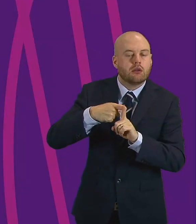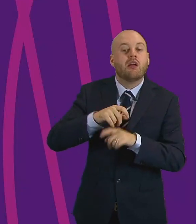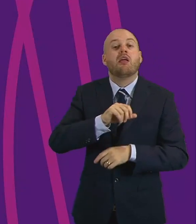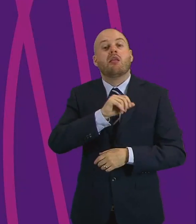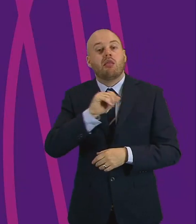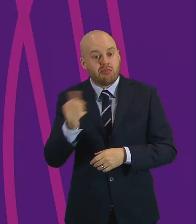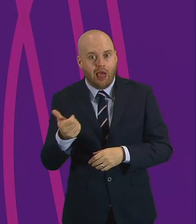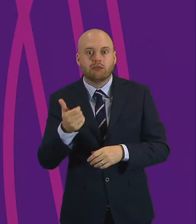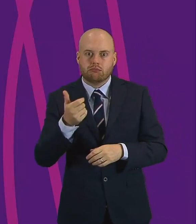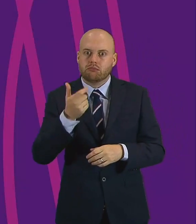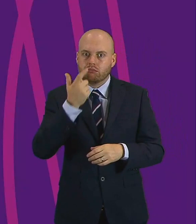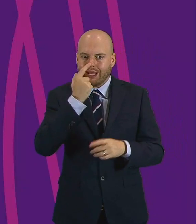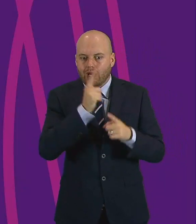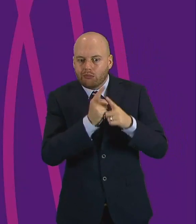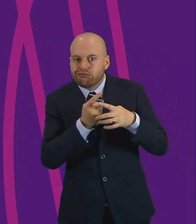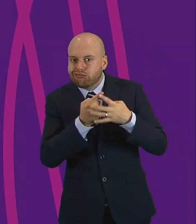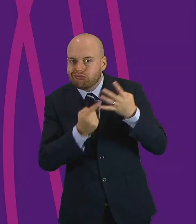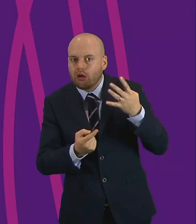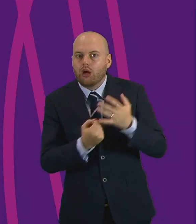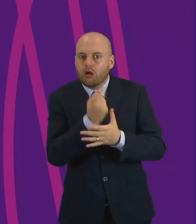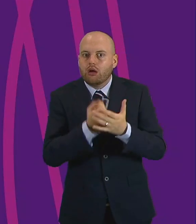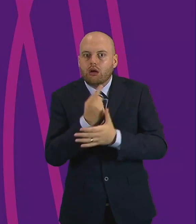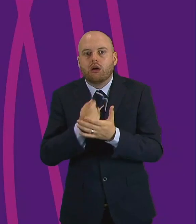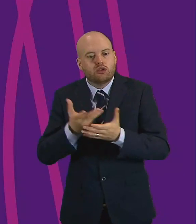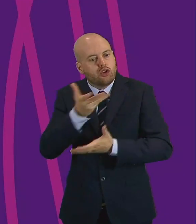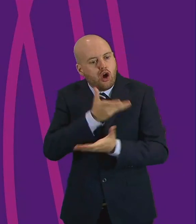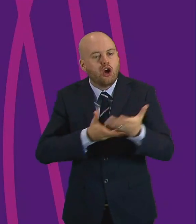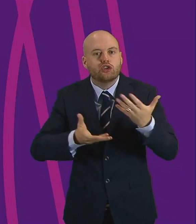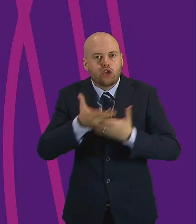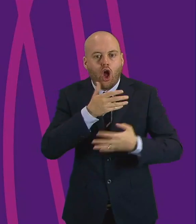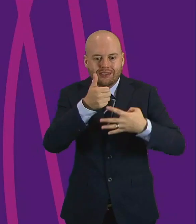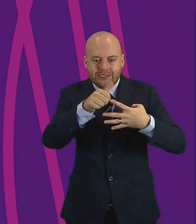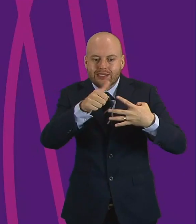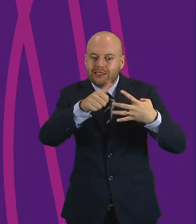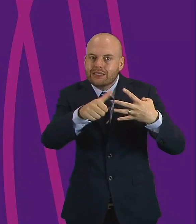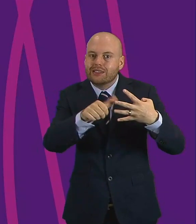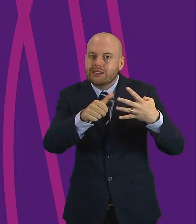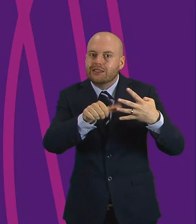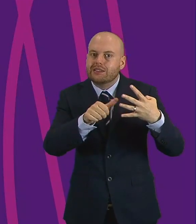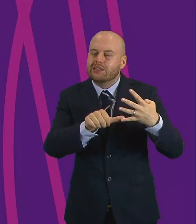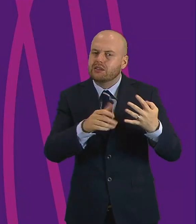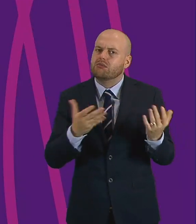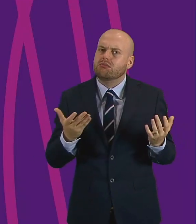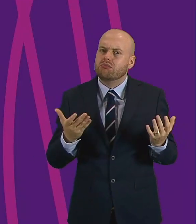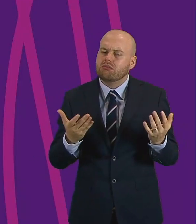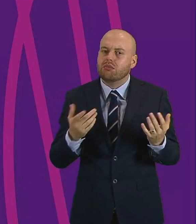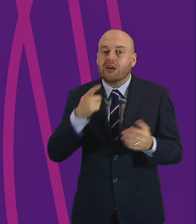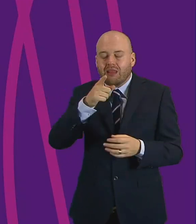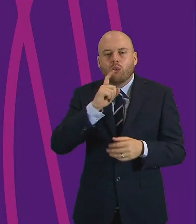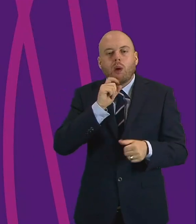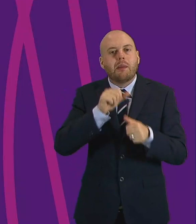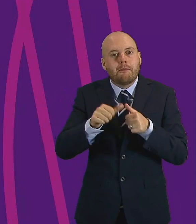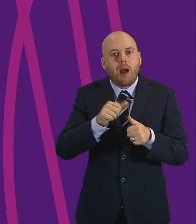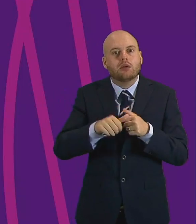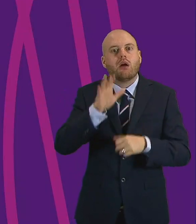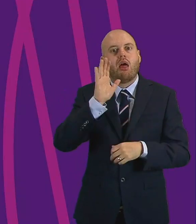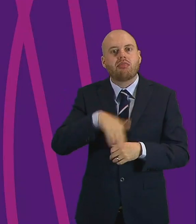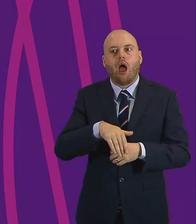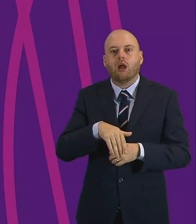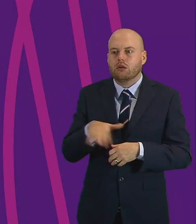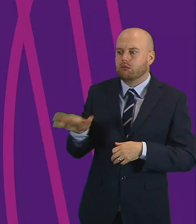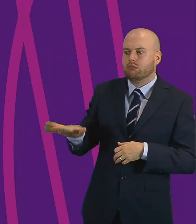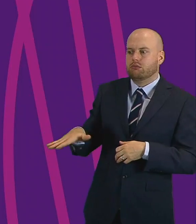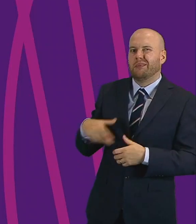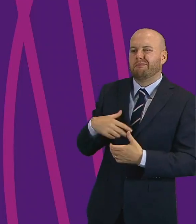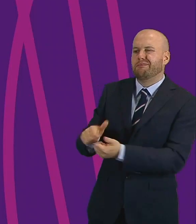that. Demands for more borrowing will undoubtedly land better if there were actual proposals about what to use the borrowing for.